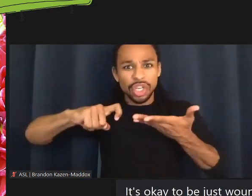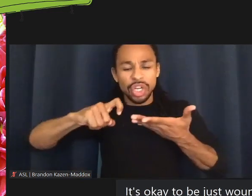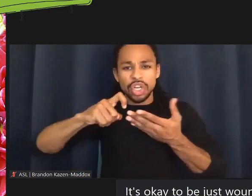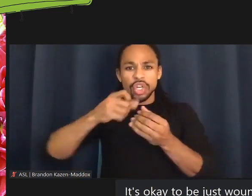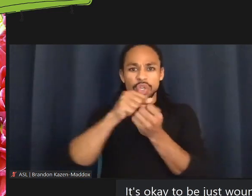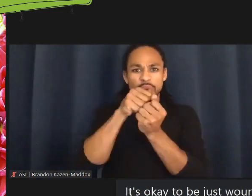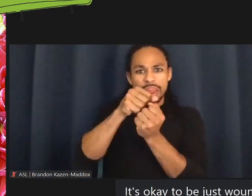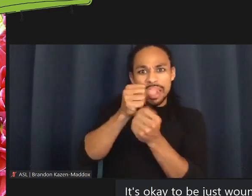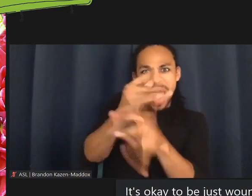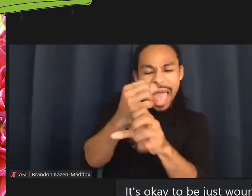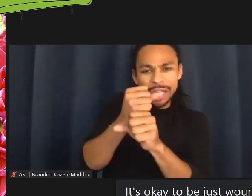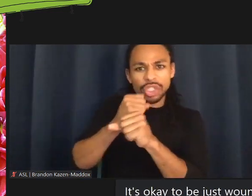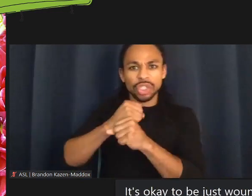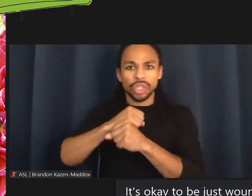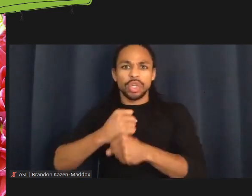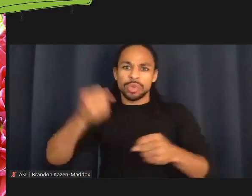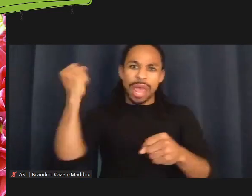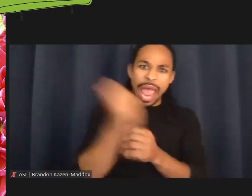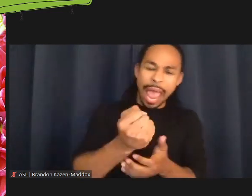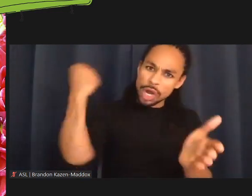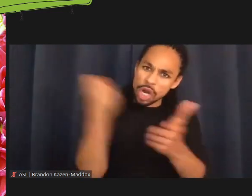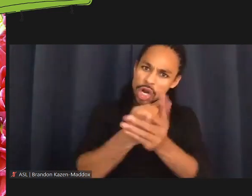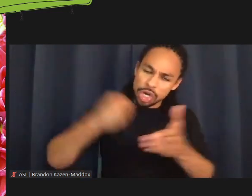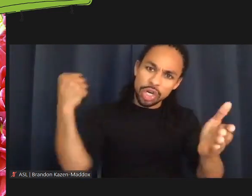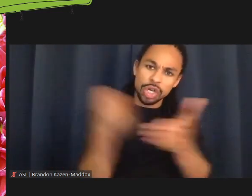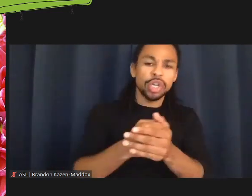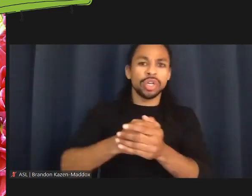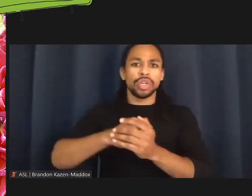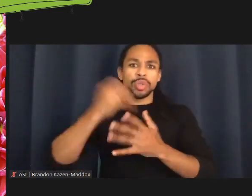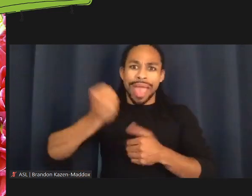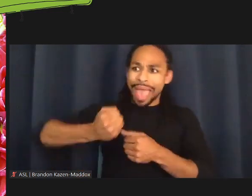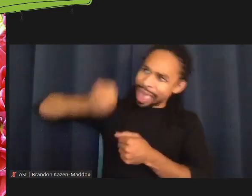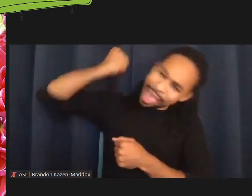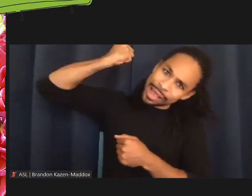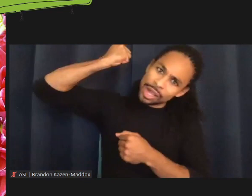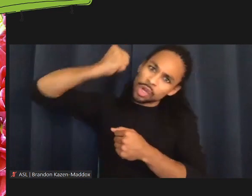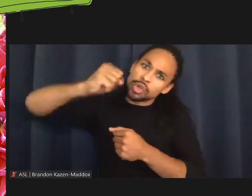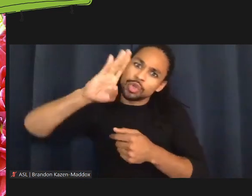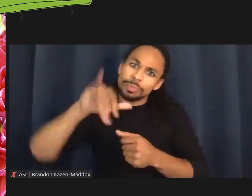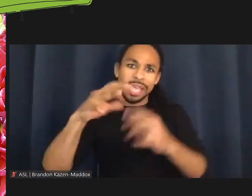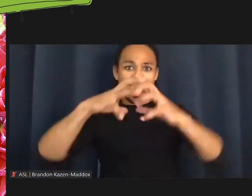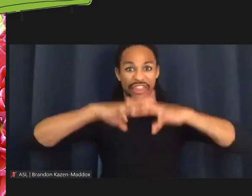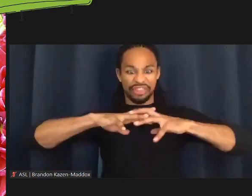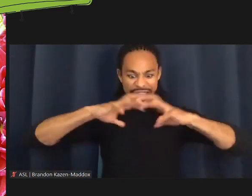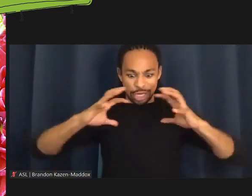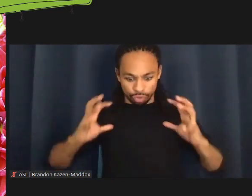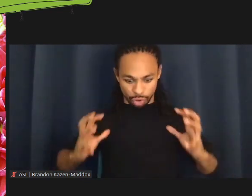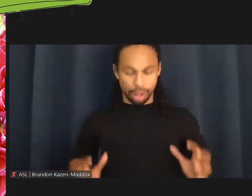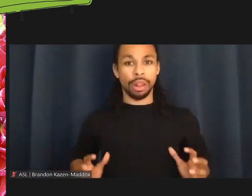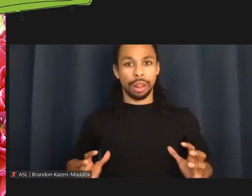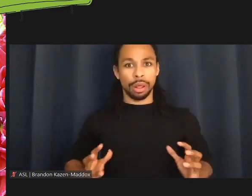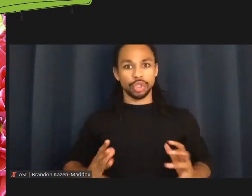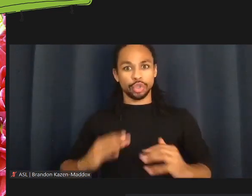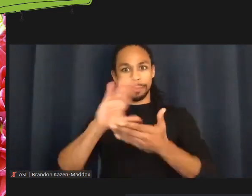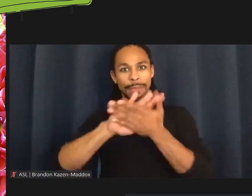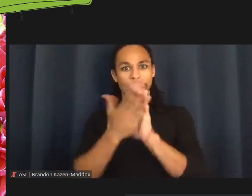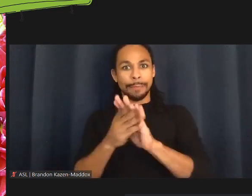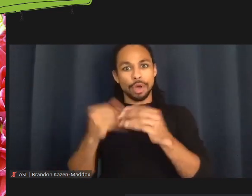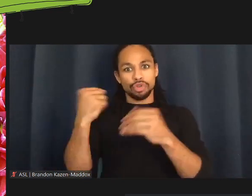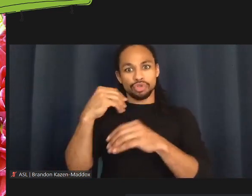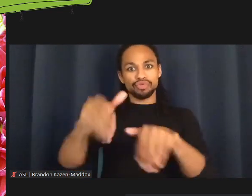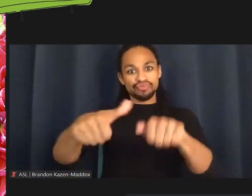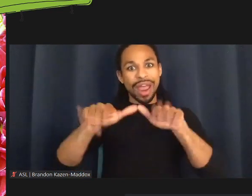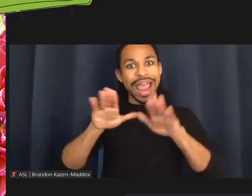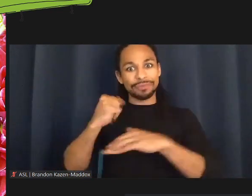to hang, to be the thing that flails, to be cathedral, to be gravestone, to speak